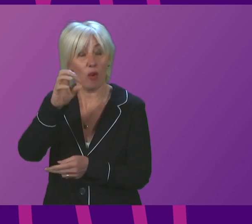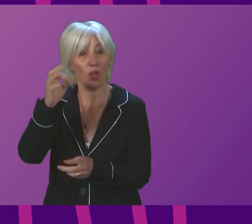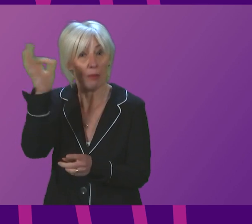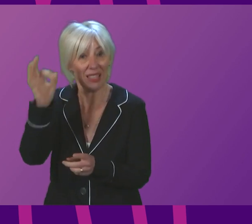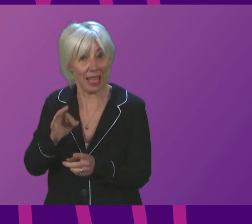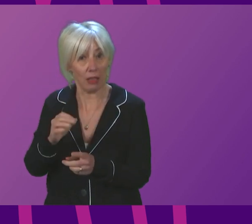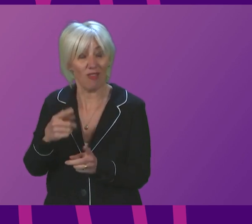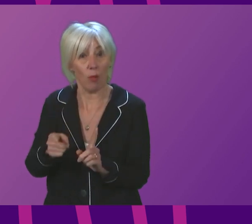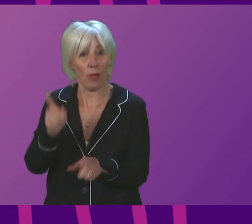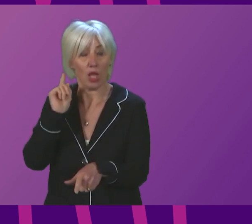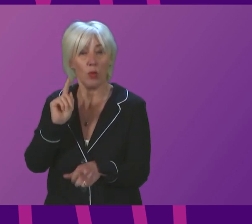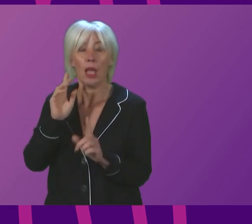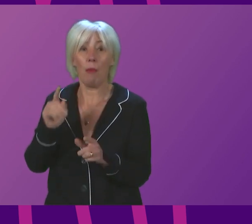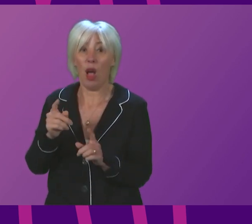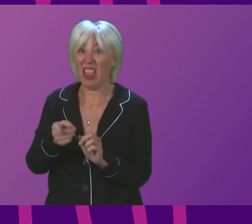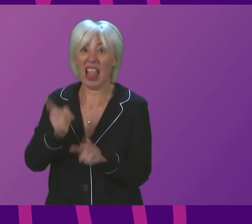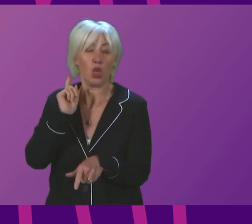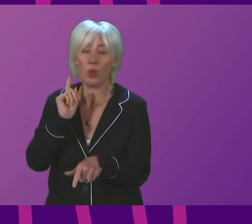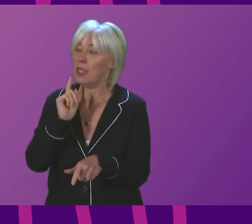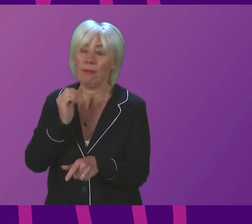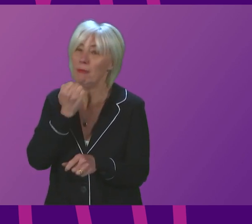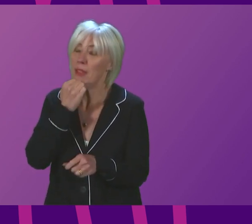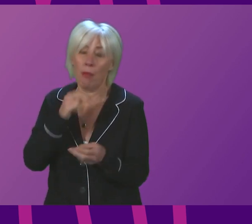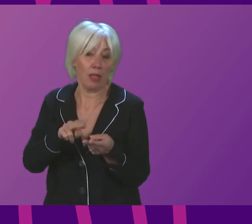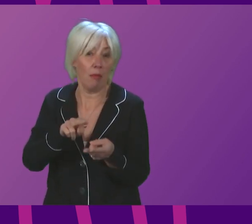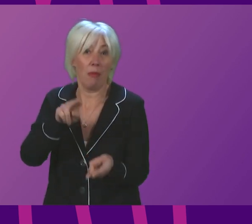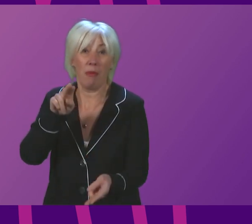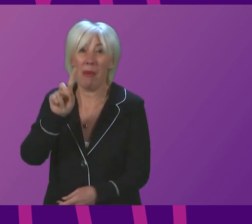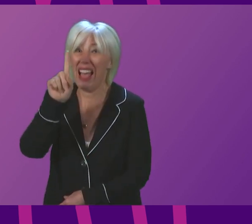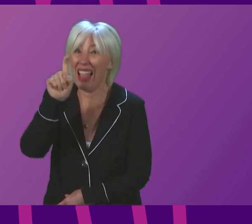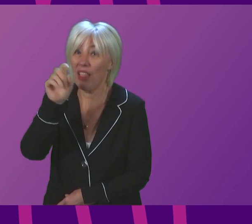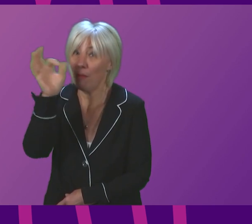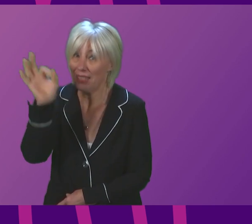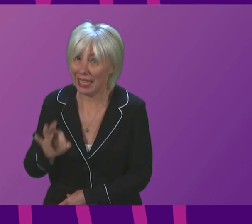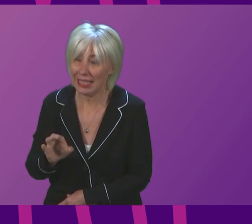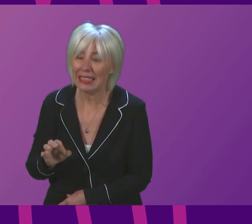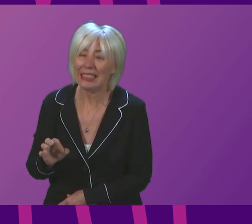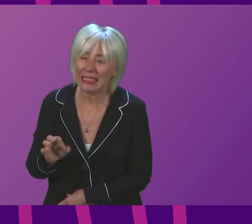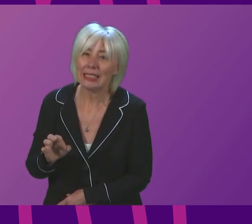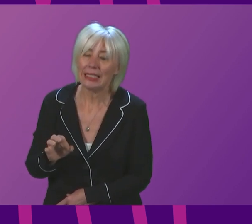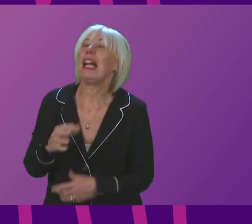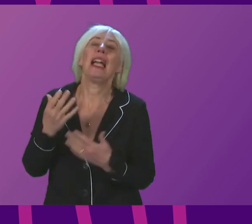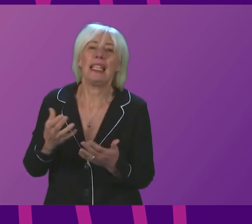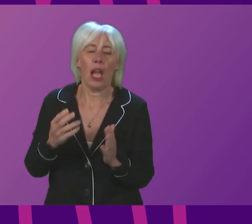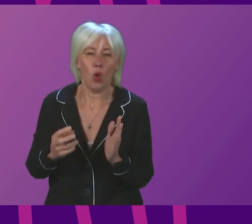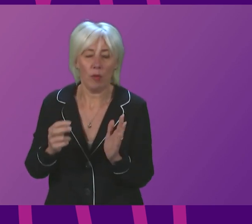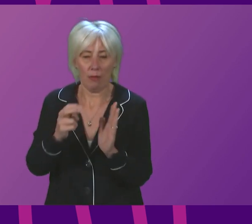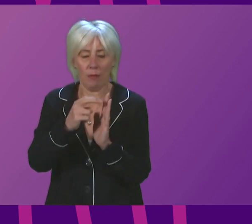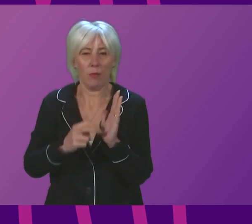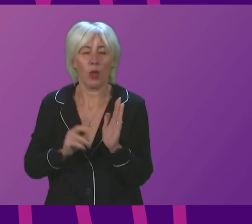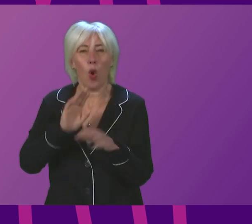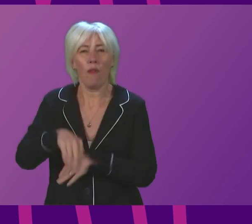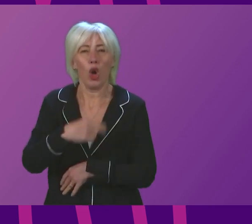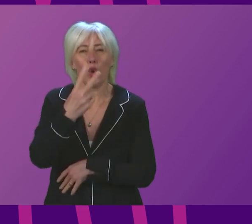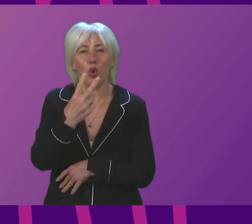seven days. However, in this past week, cases have increased by 11 per cent and we're currently recording just over 2